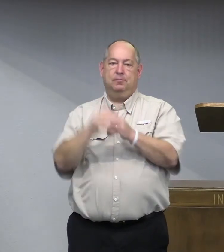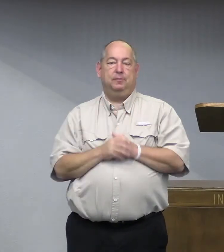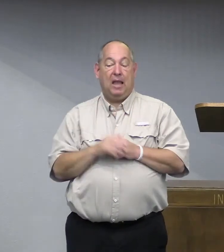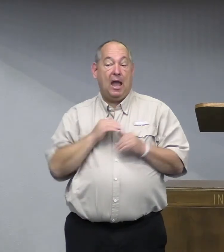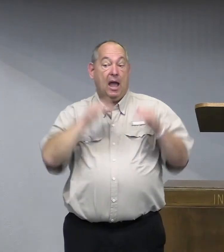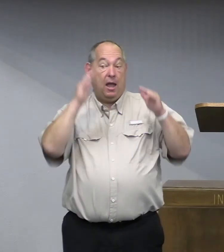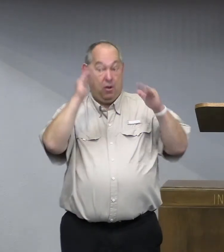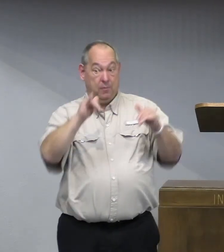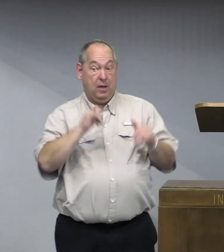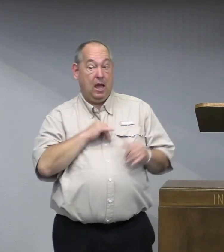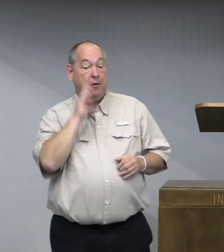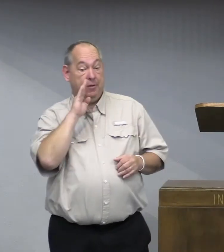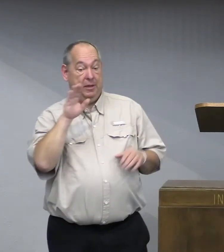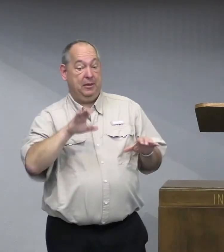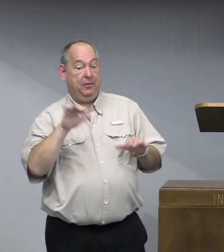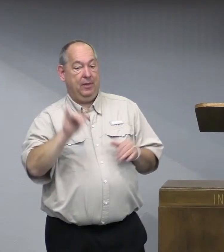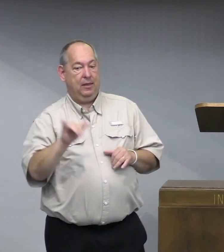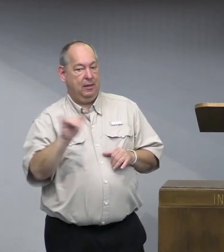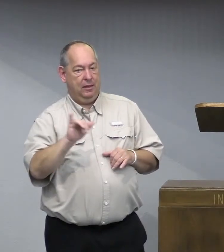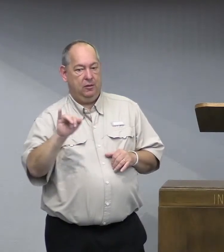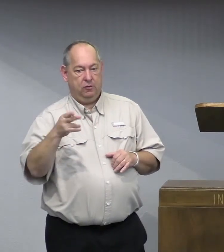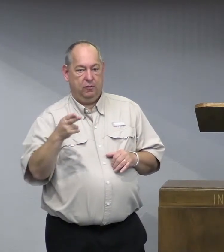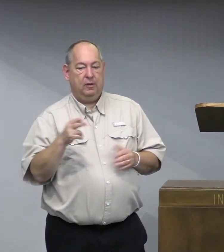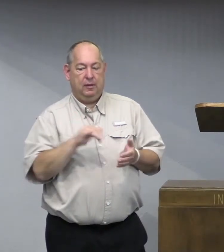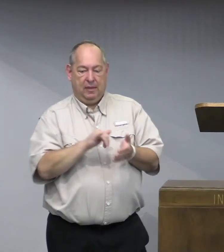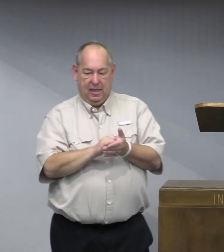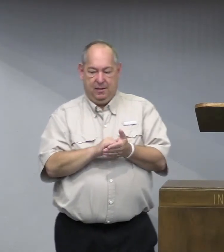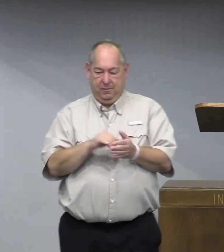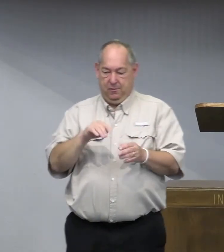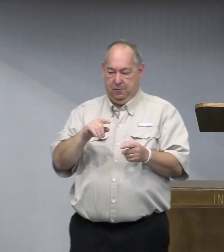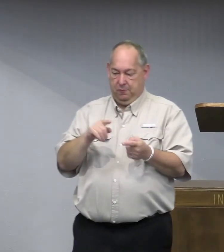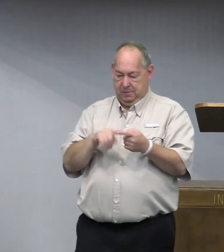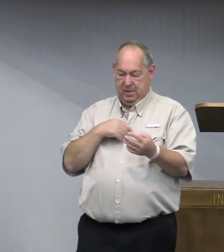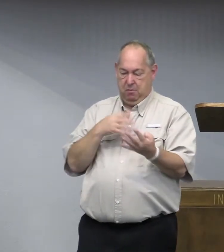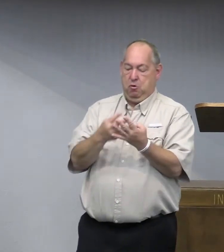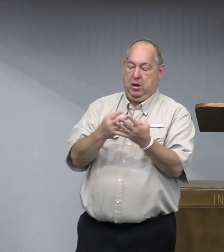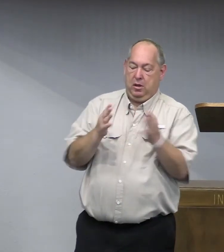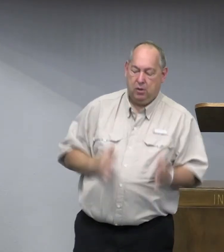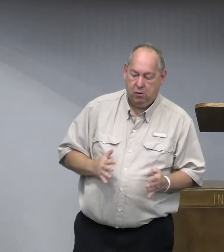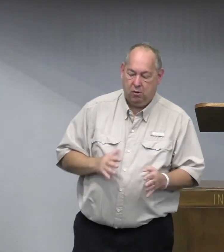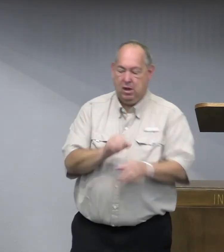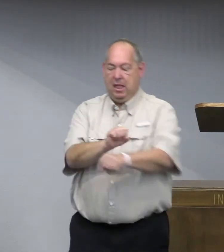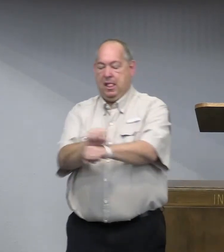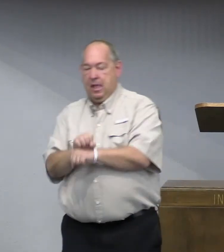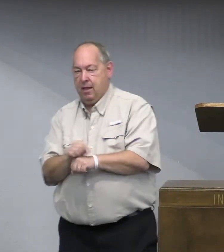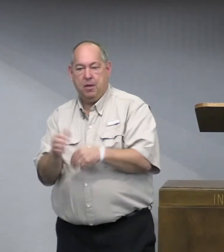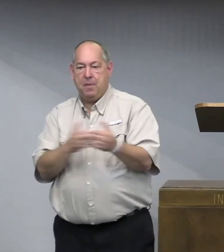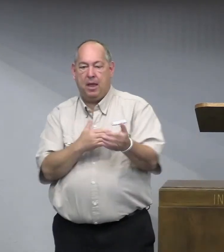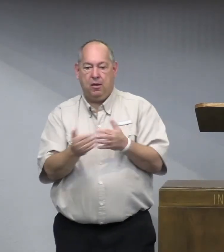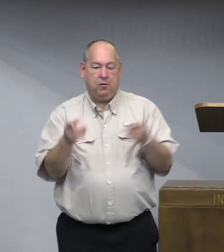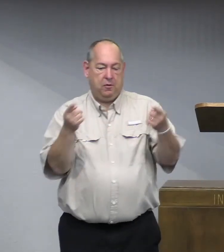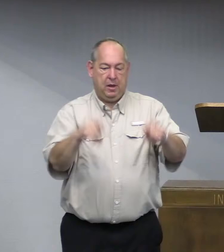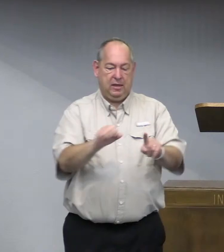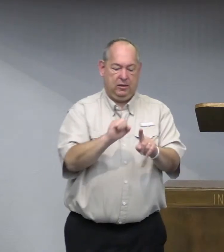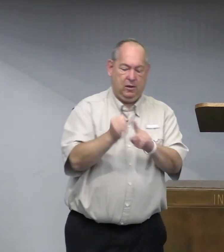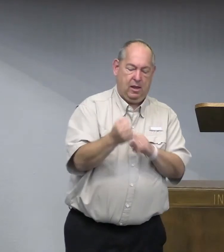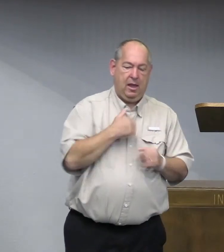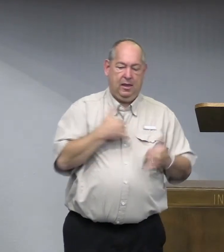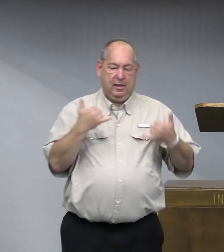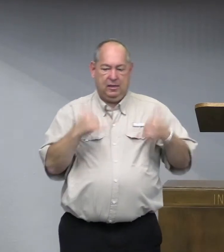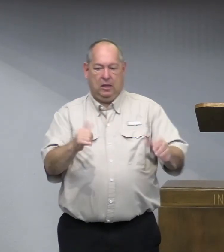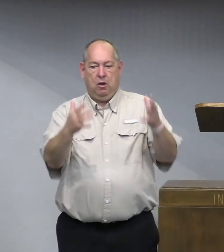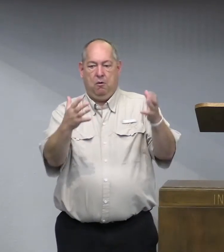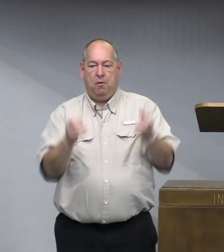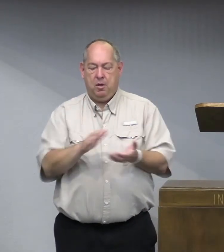hope I would have been like Joseph, that in being a prisoner, being a slave, no matter what came my way, I would still